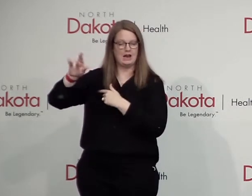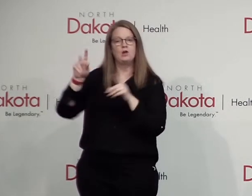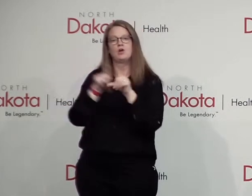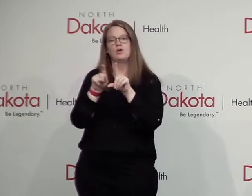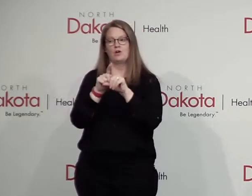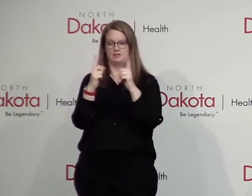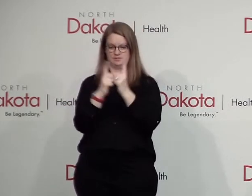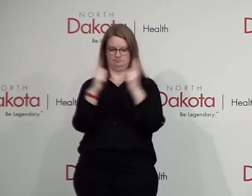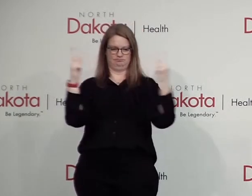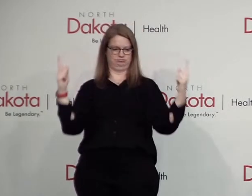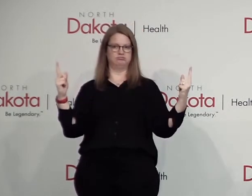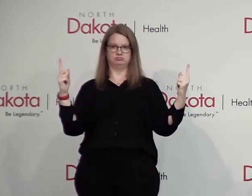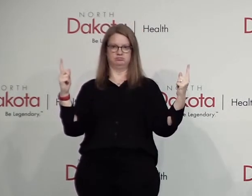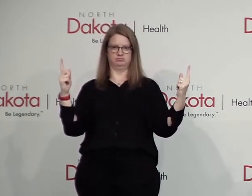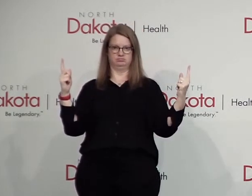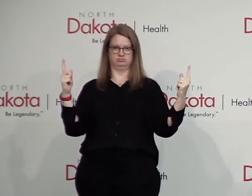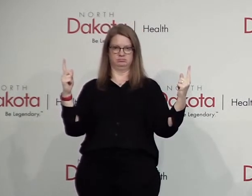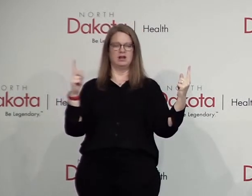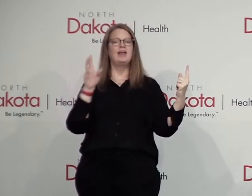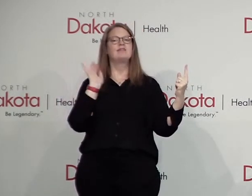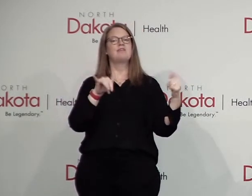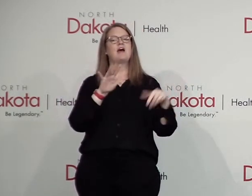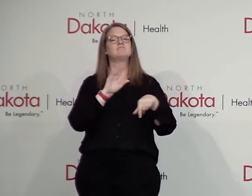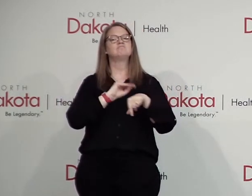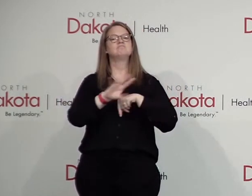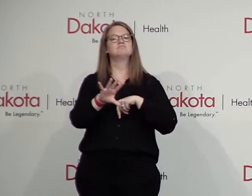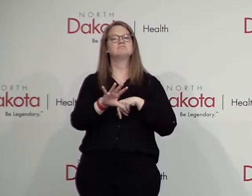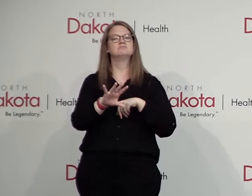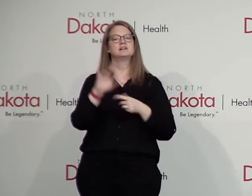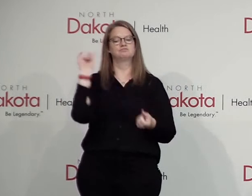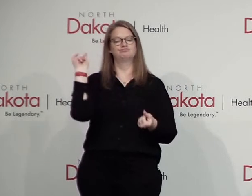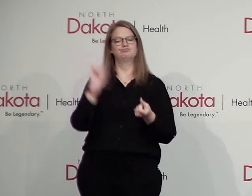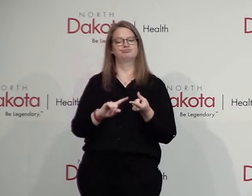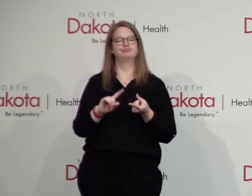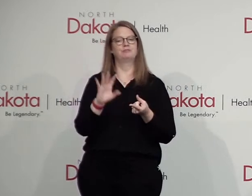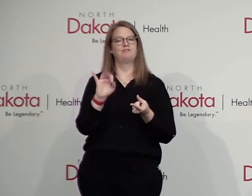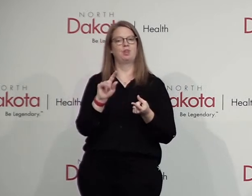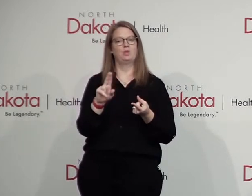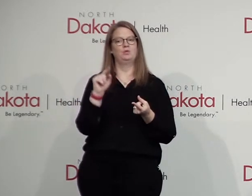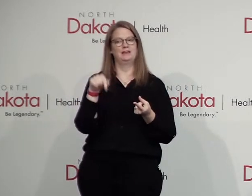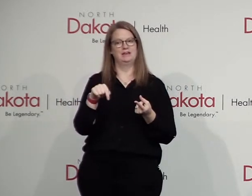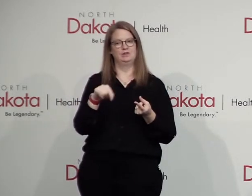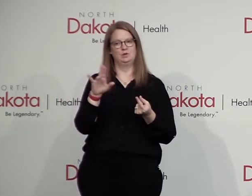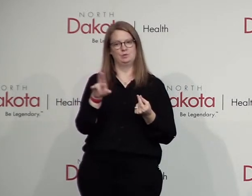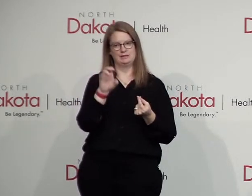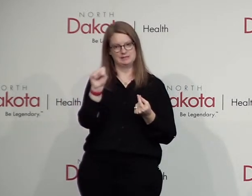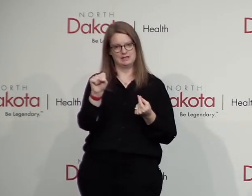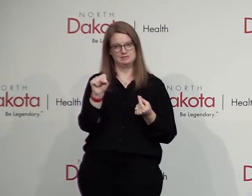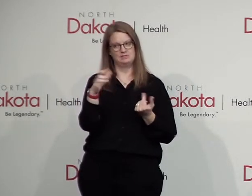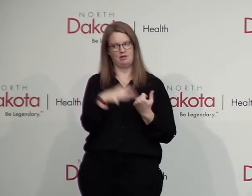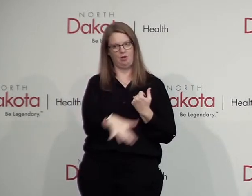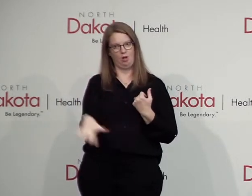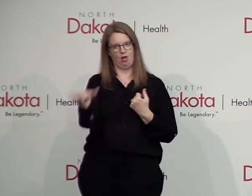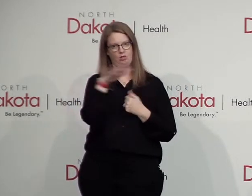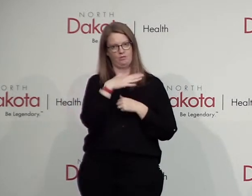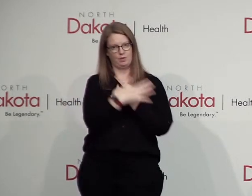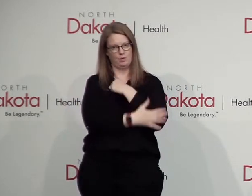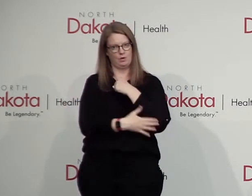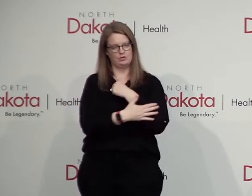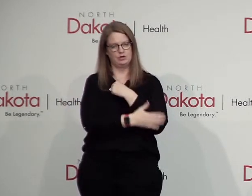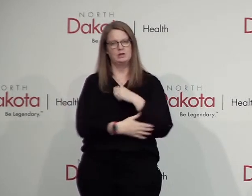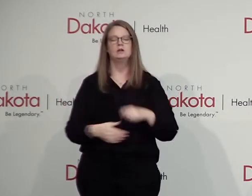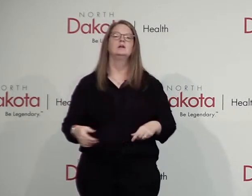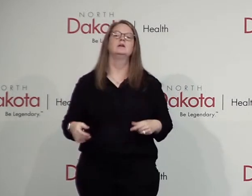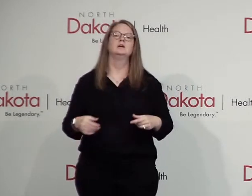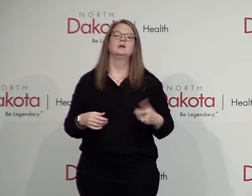That likely had a significant impact on reducing the incidence of flu in the United States and worldwide.